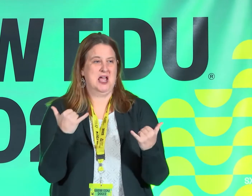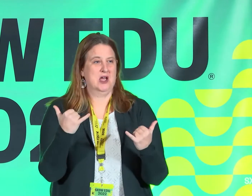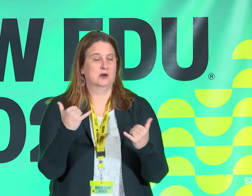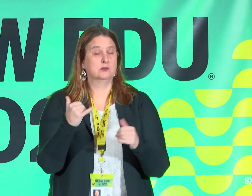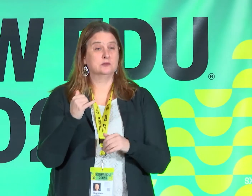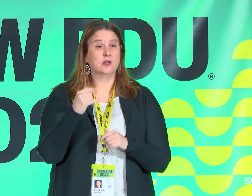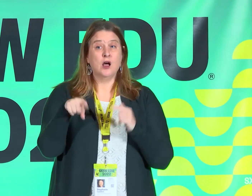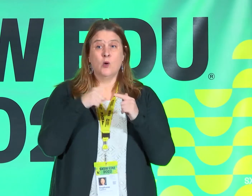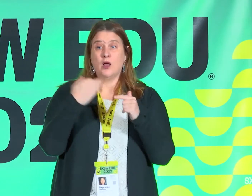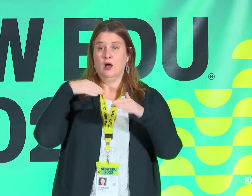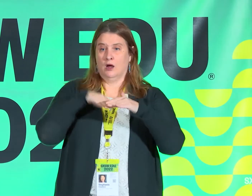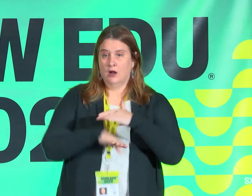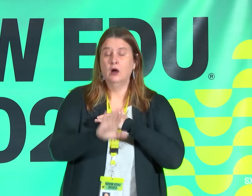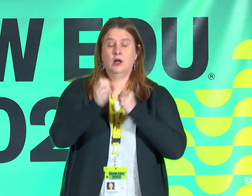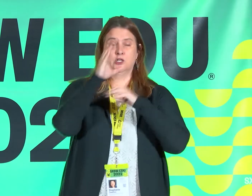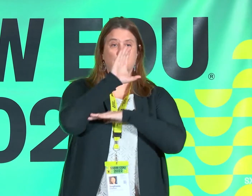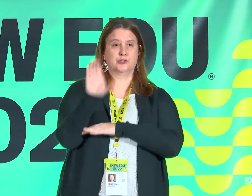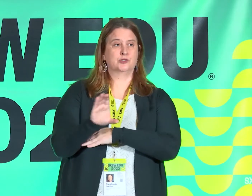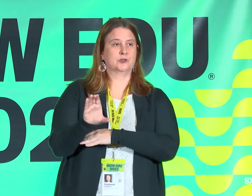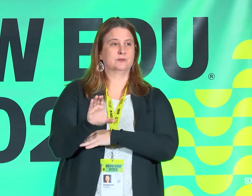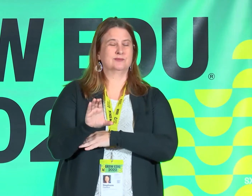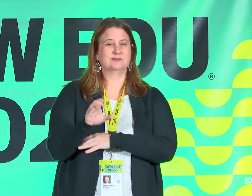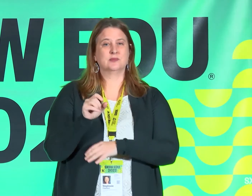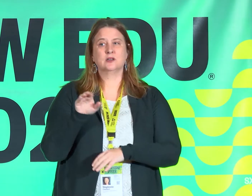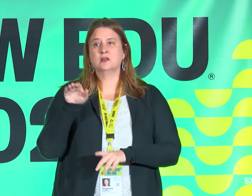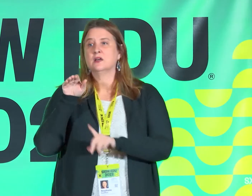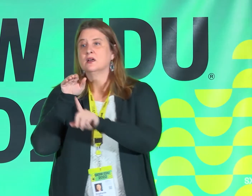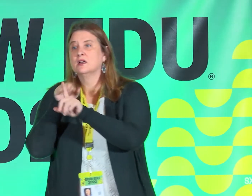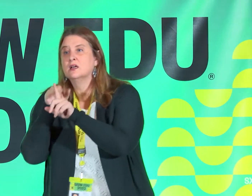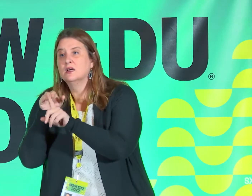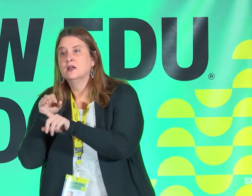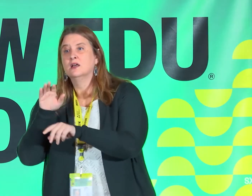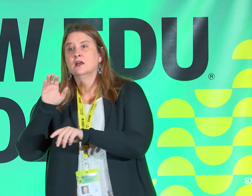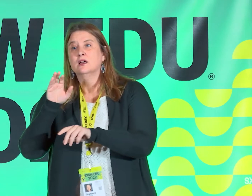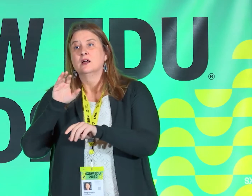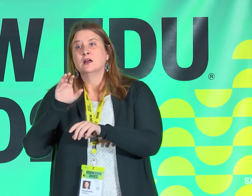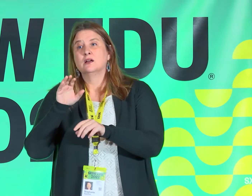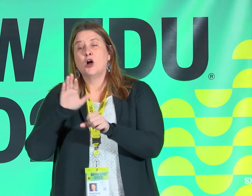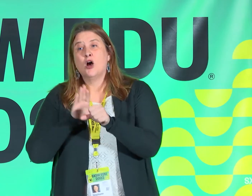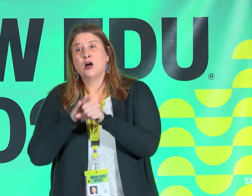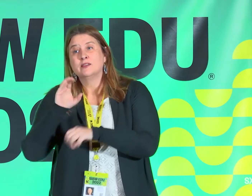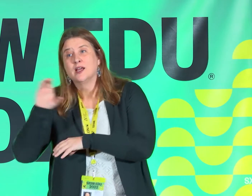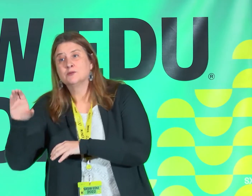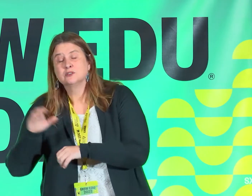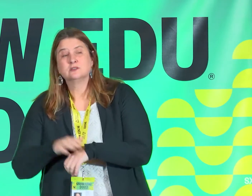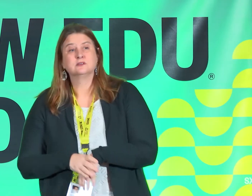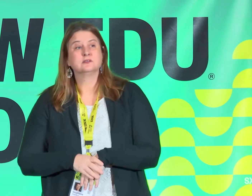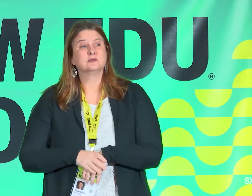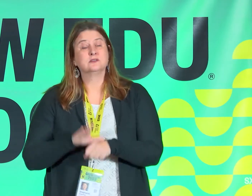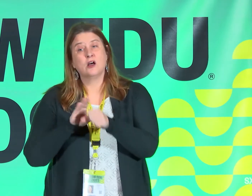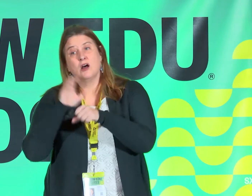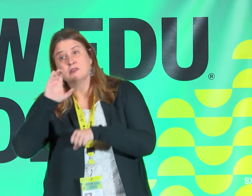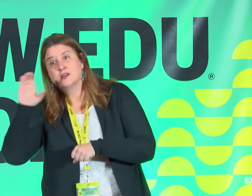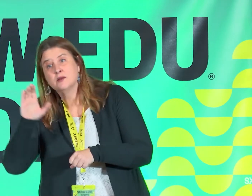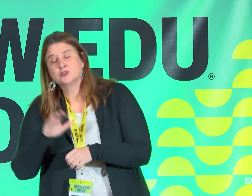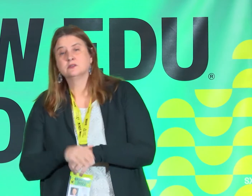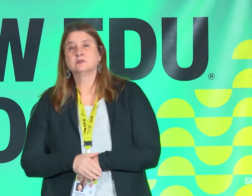Zoom meetings every day right now. When I go into a Zoom meeting, I oftentimes have to prompt the host and say, hey, can you turn on the auto